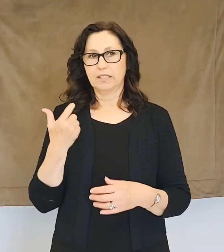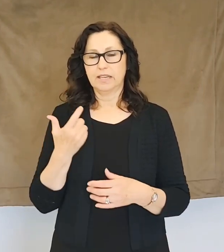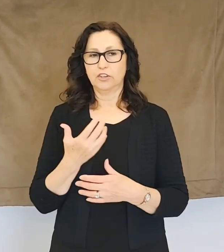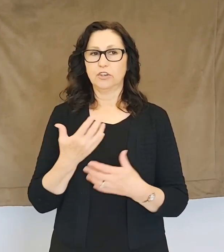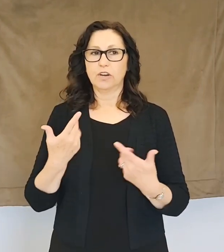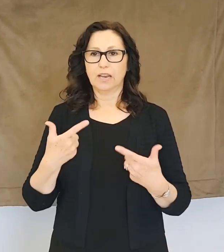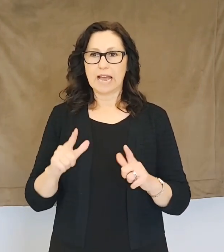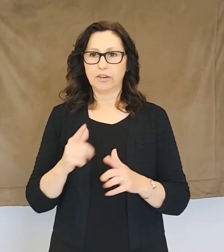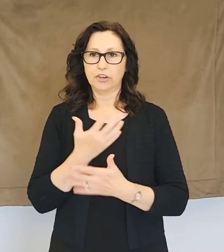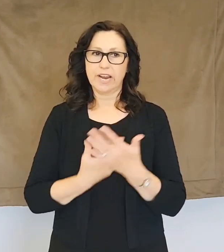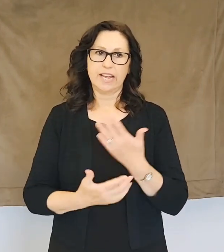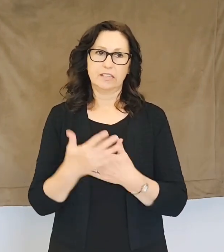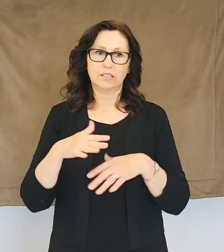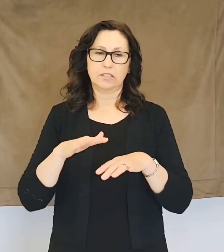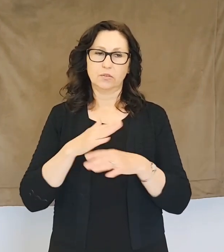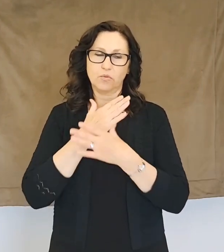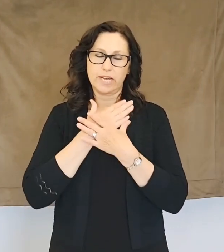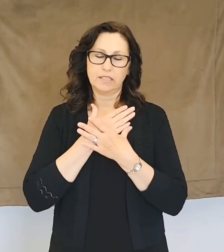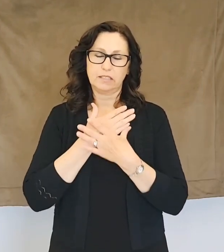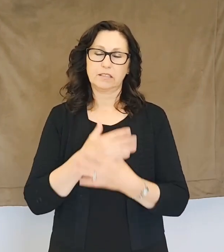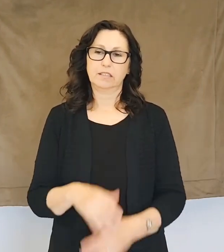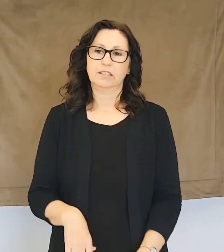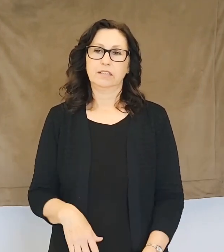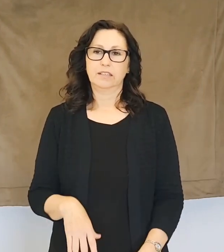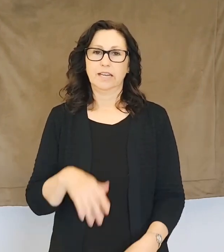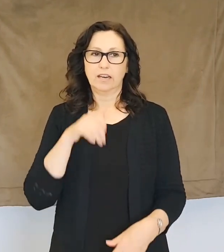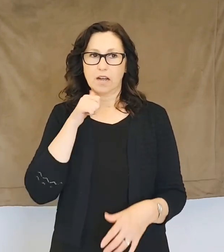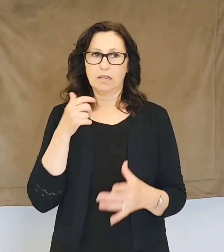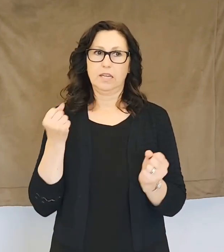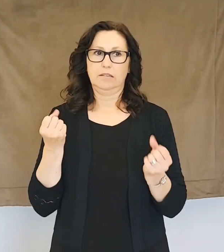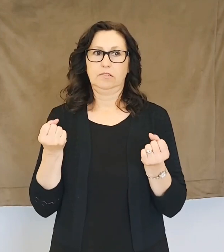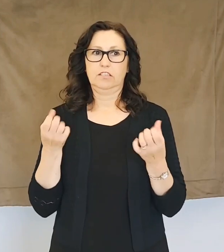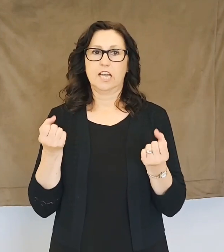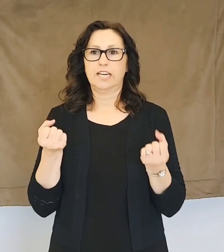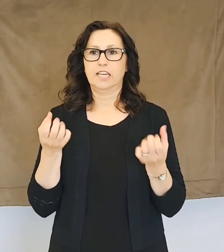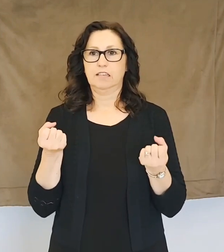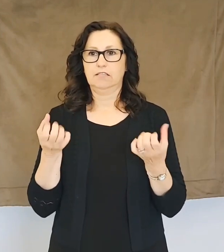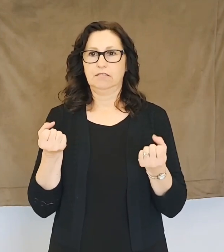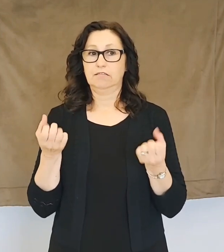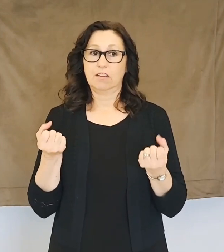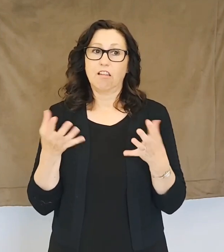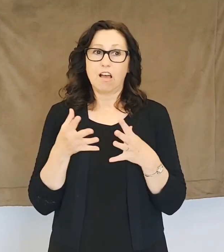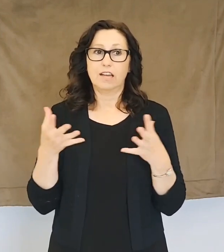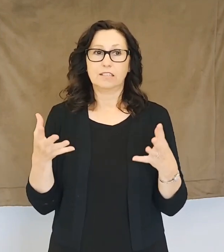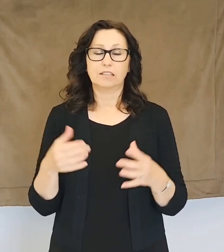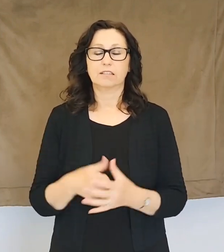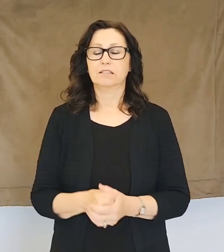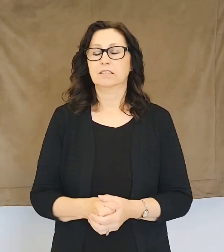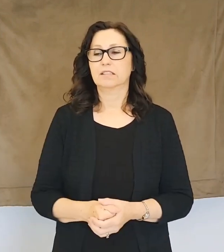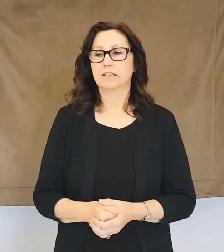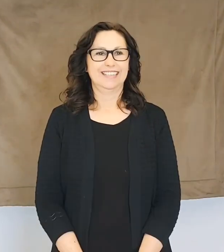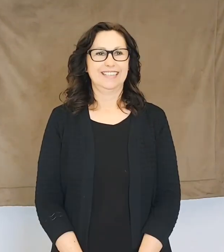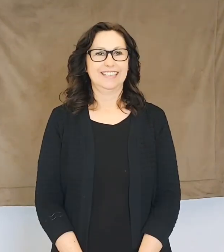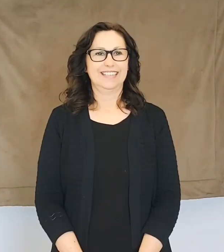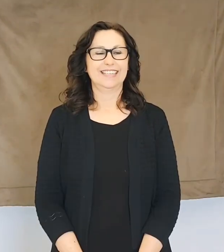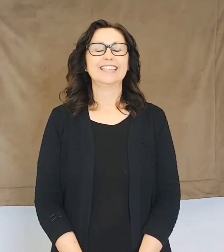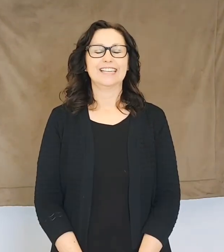then you're allowing your hands to rest and not like signing a lot. So, yes.